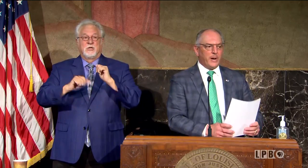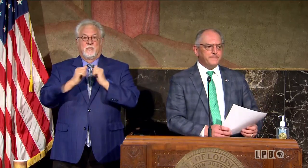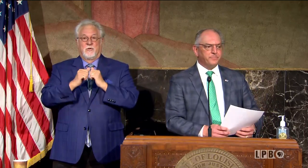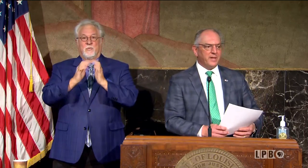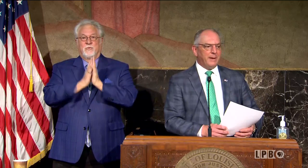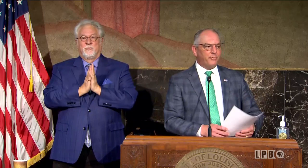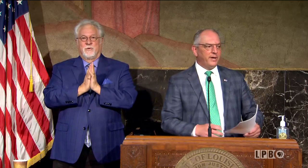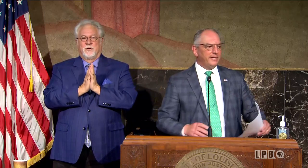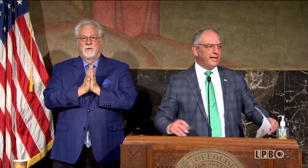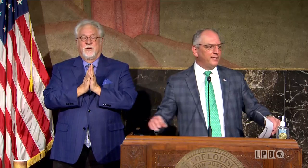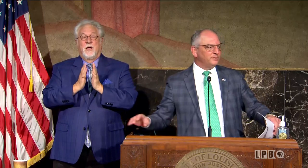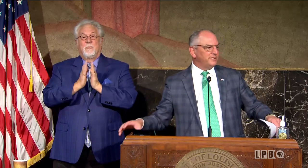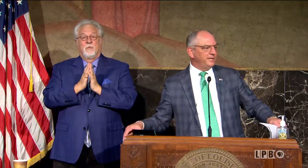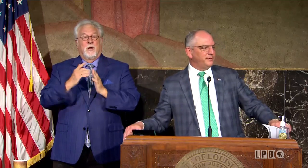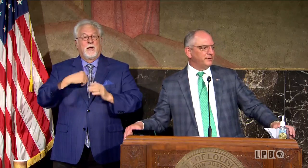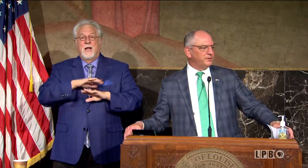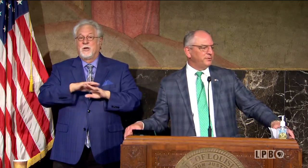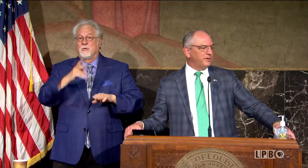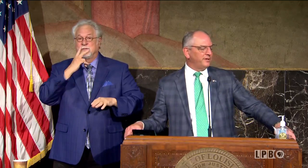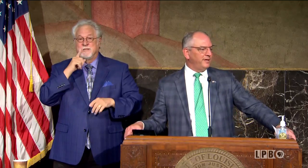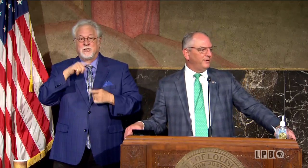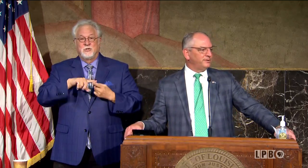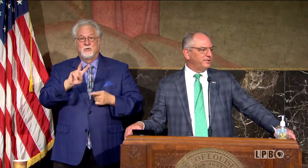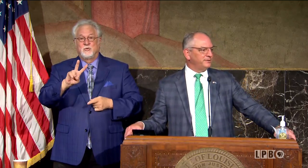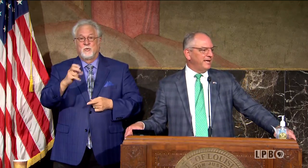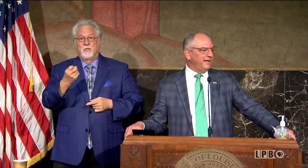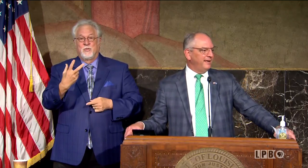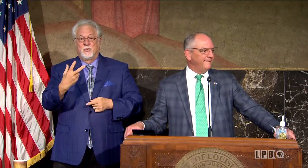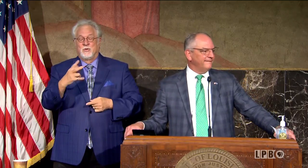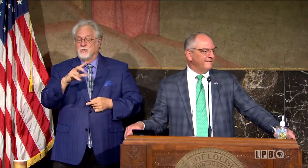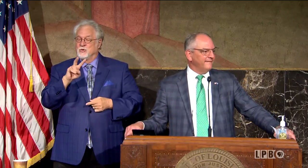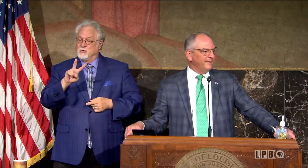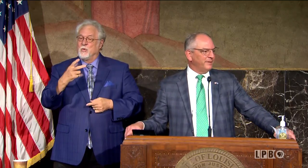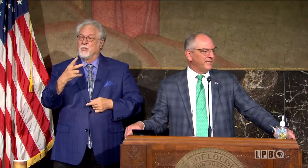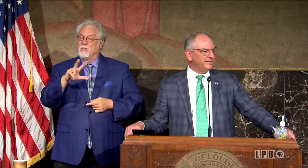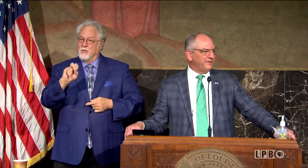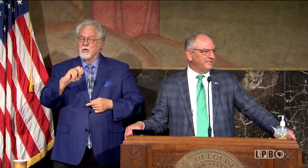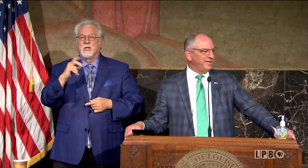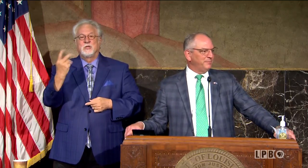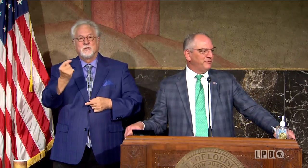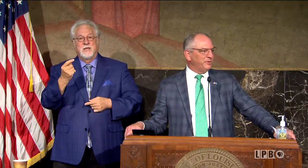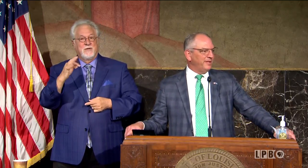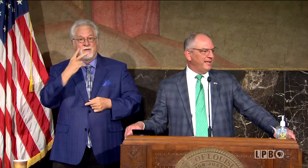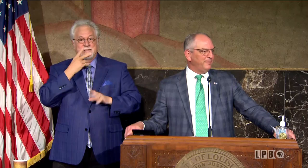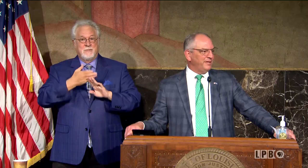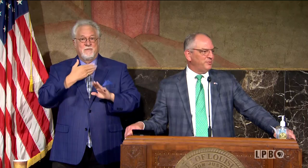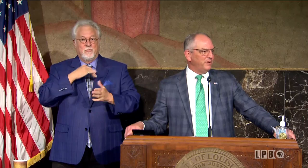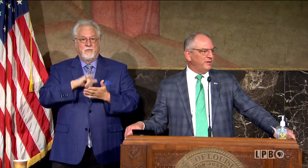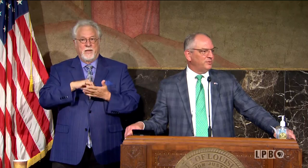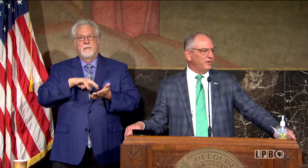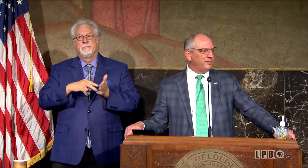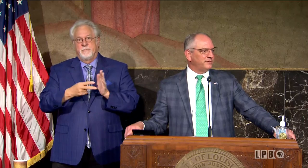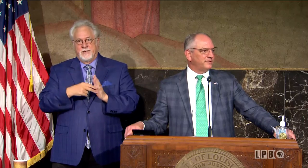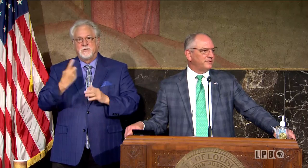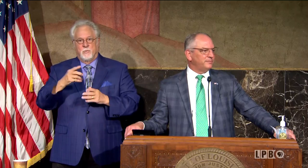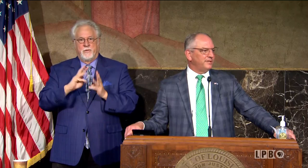up in prayer. I pray that I don't see you till 2:30 on Tuesday, because if I see you before then, it means